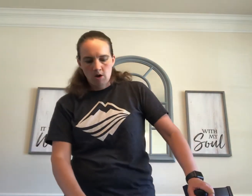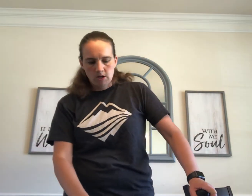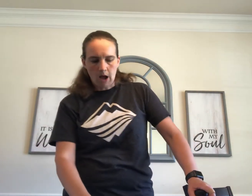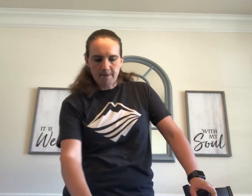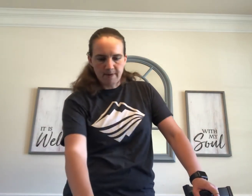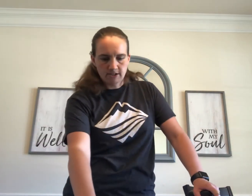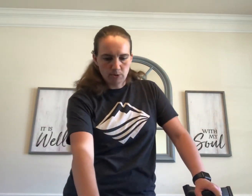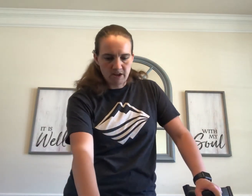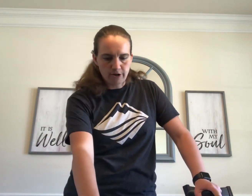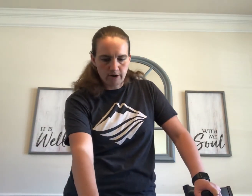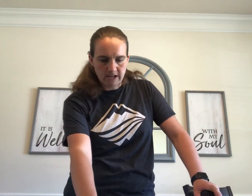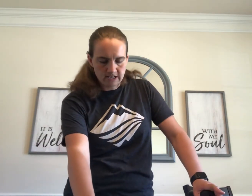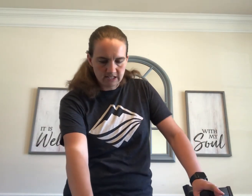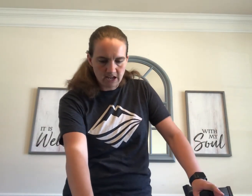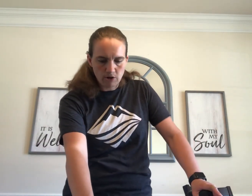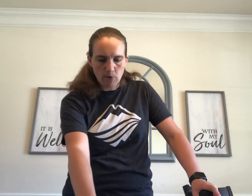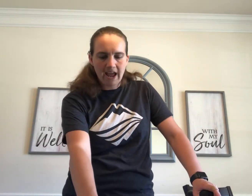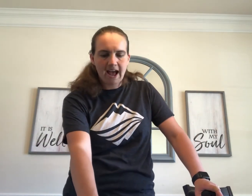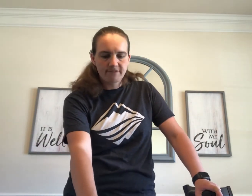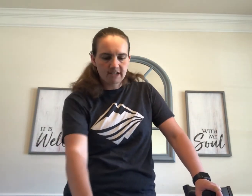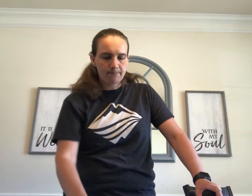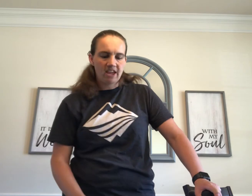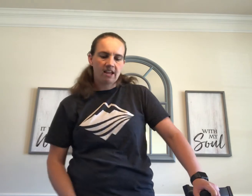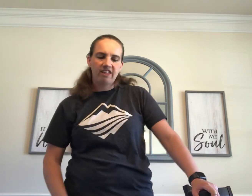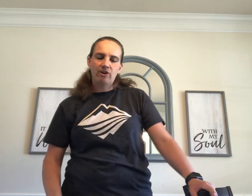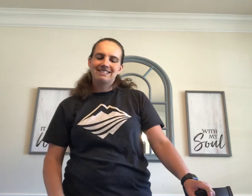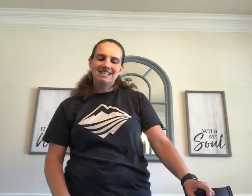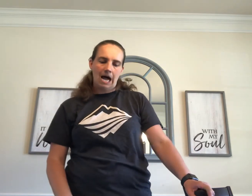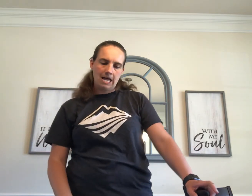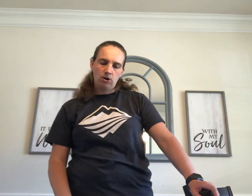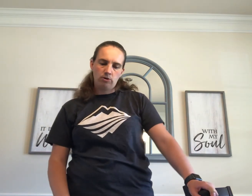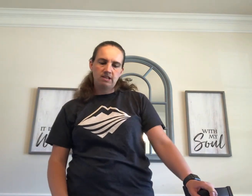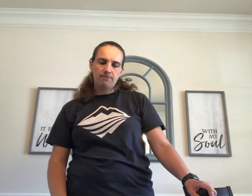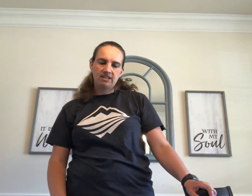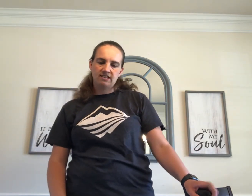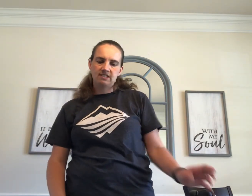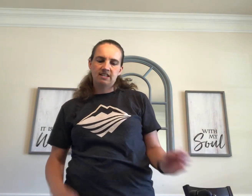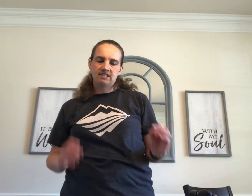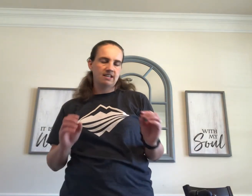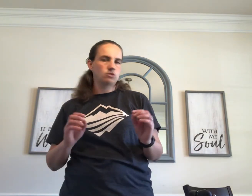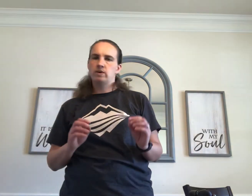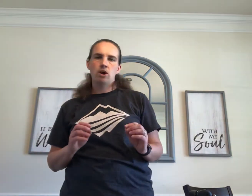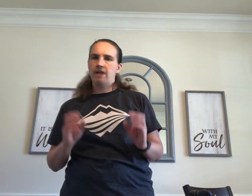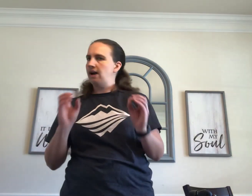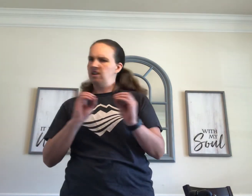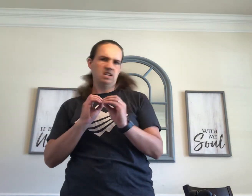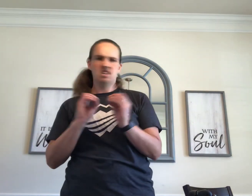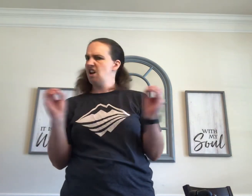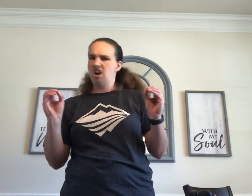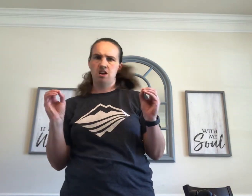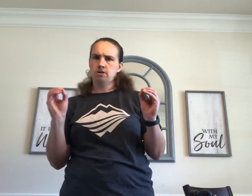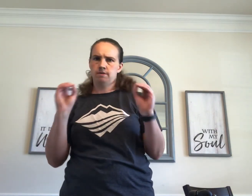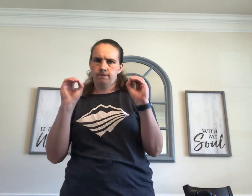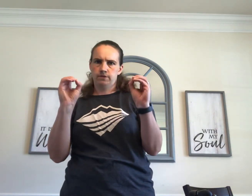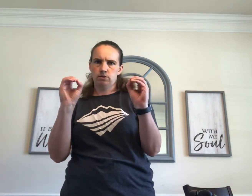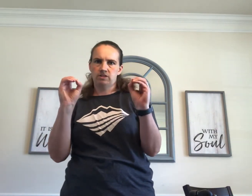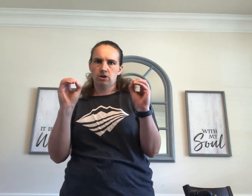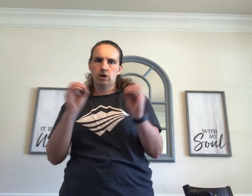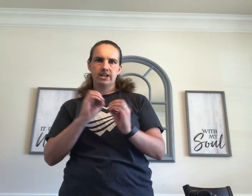Top of page 330, to say you don't have something, there is none, or something doesn't exist. We know that, none. So 0 hand